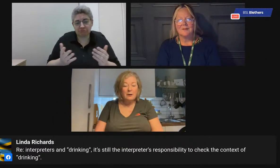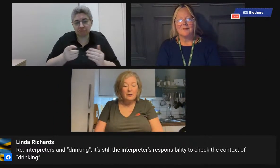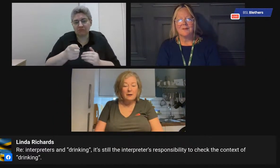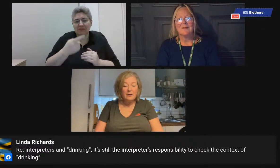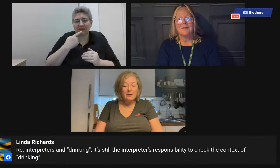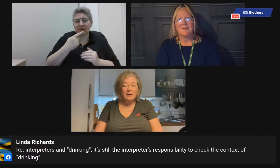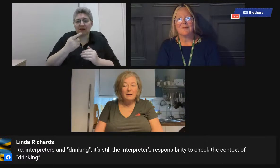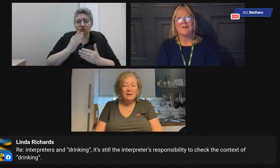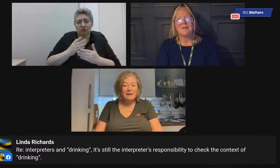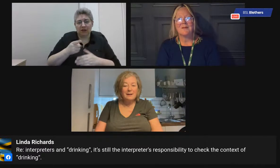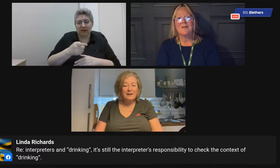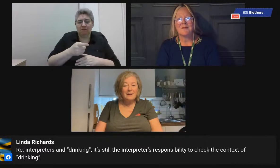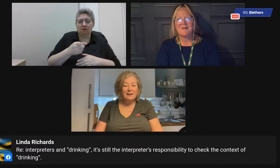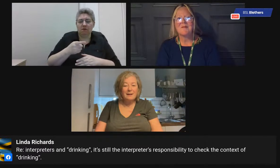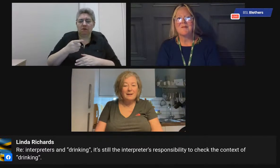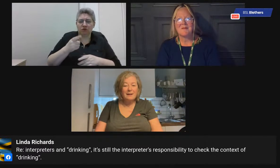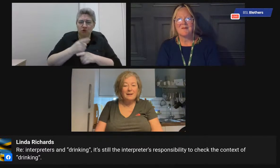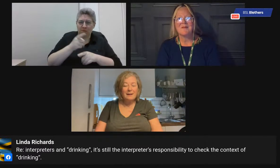Um,